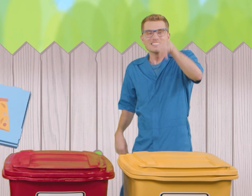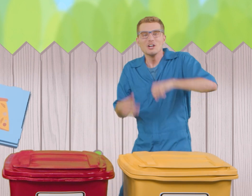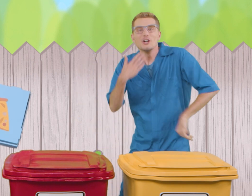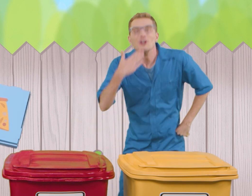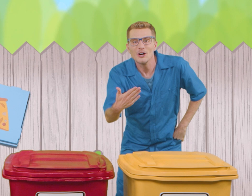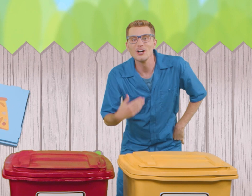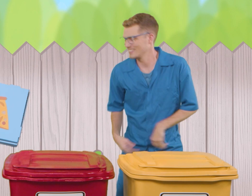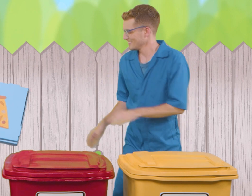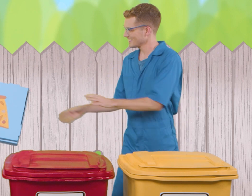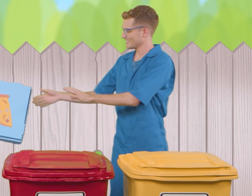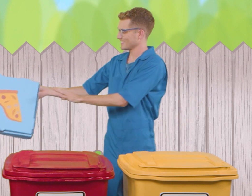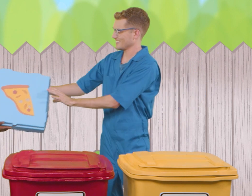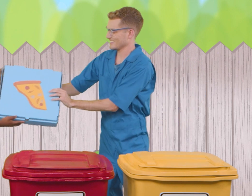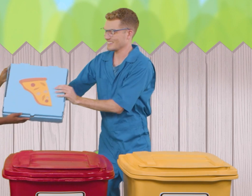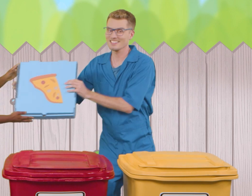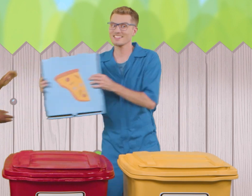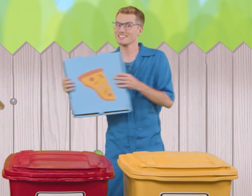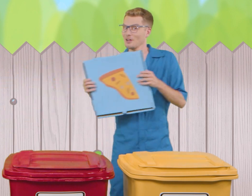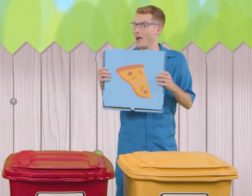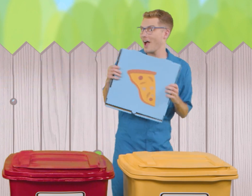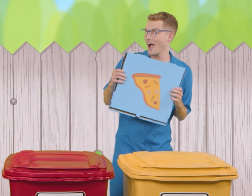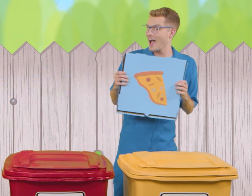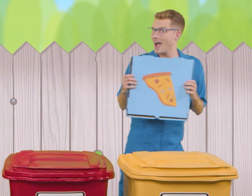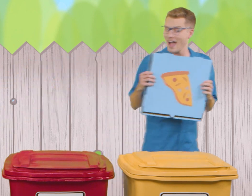Yes! Very good!